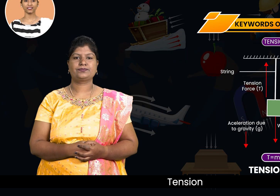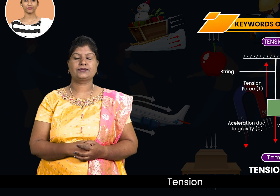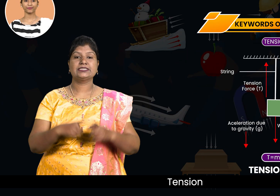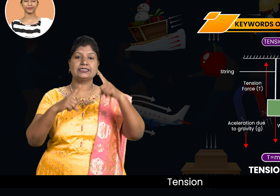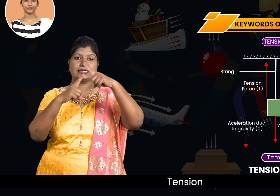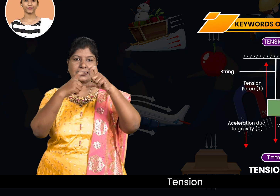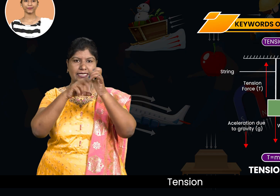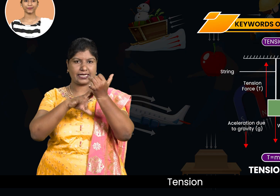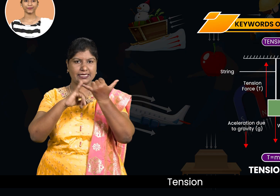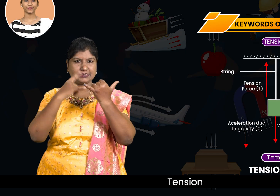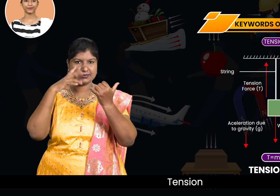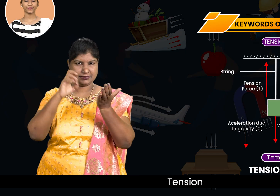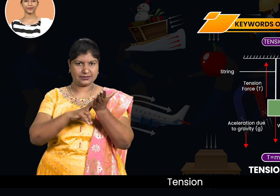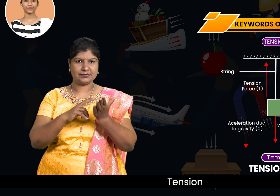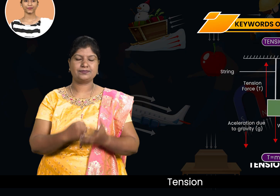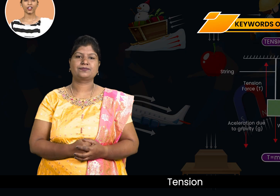tension,